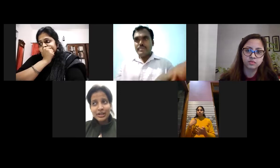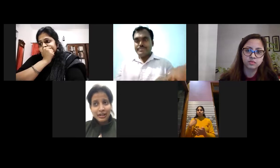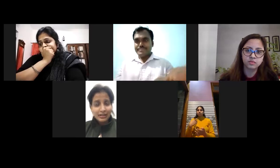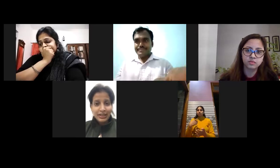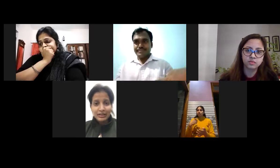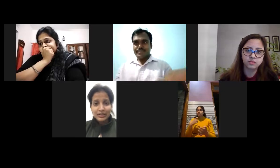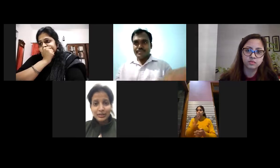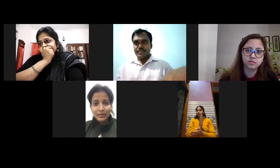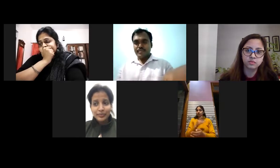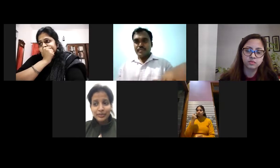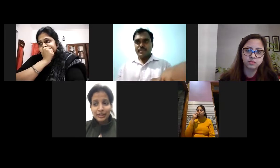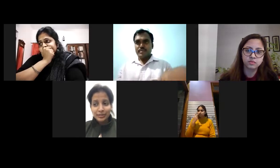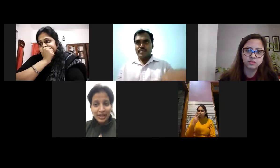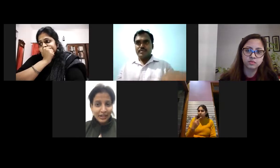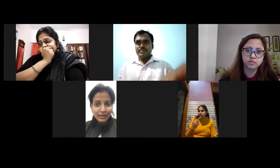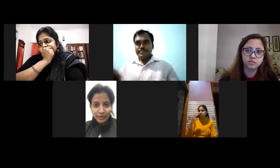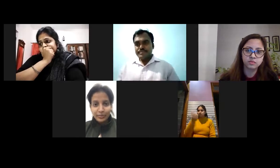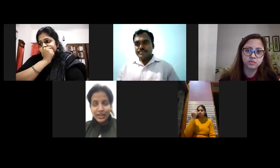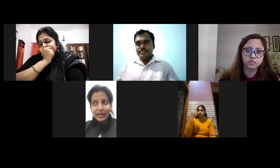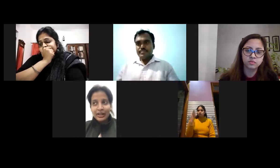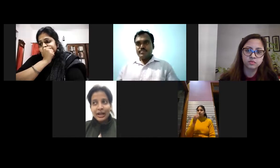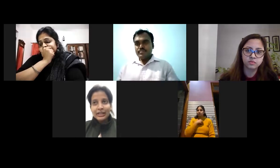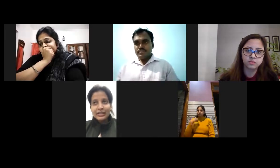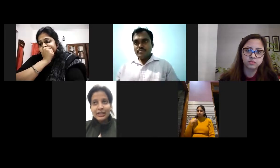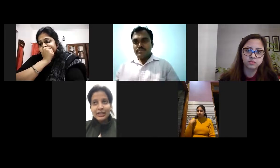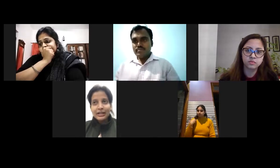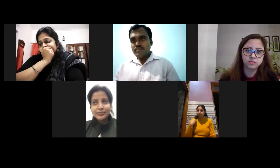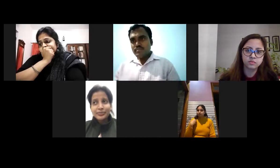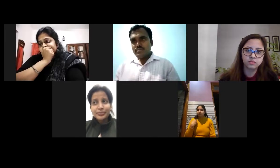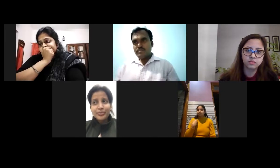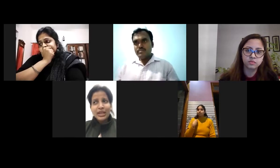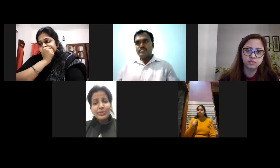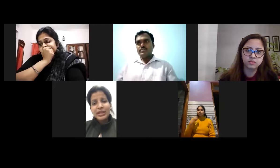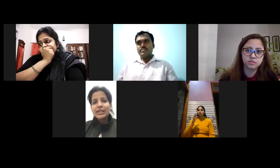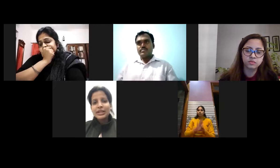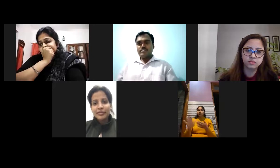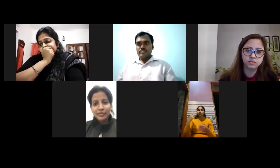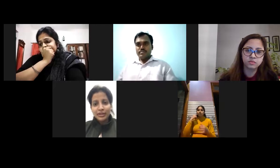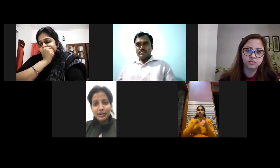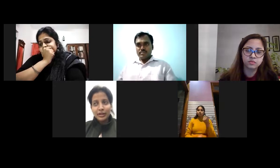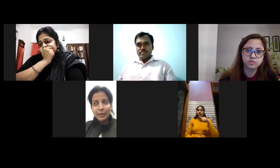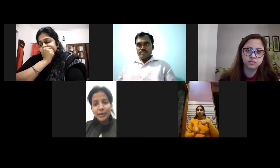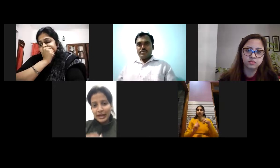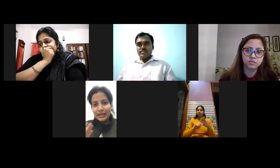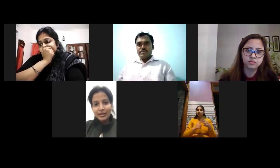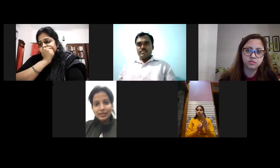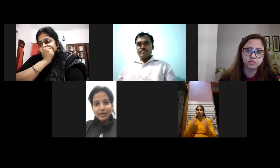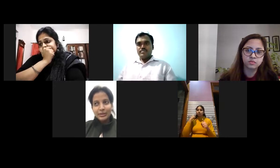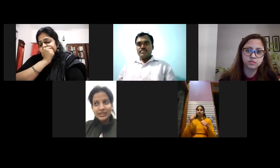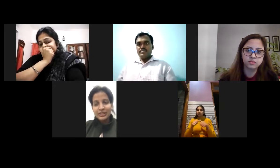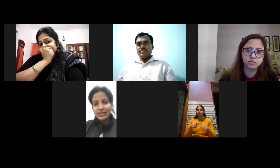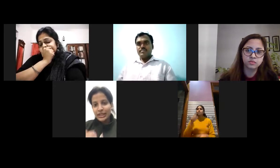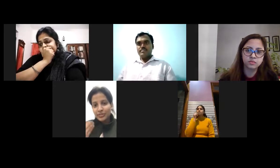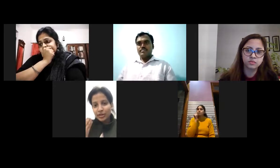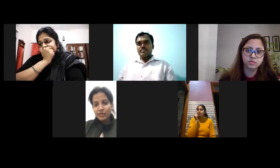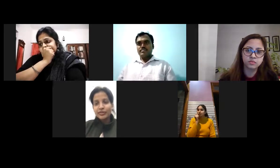not a recognized medical term. And hysteria is basically if a man